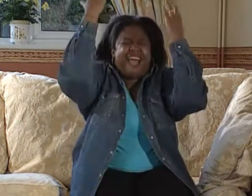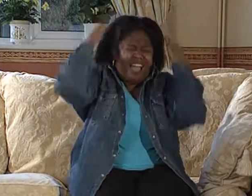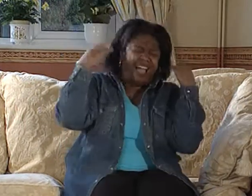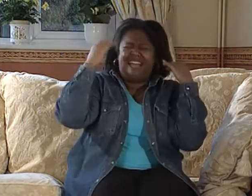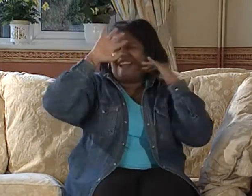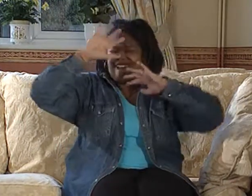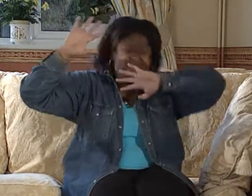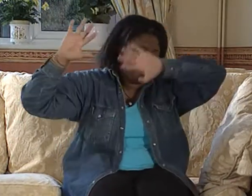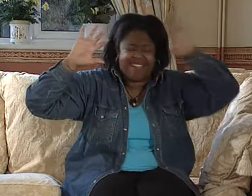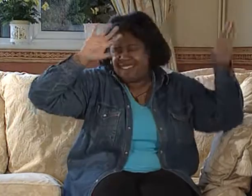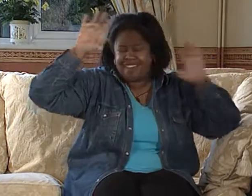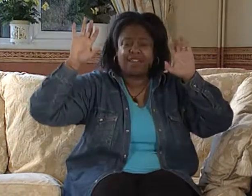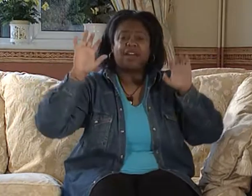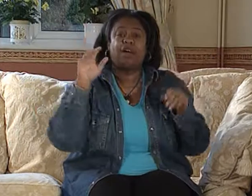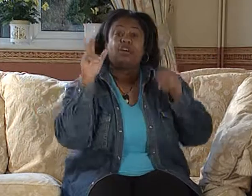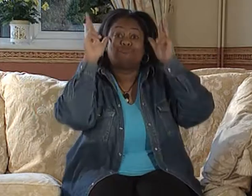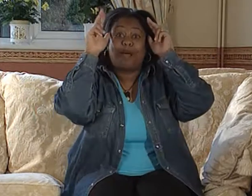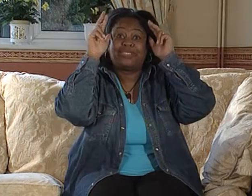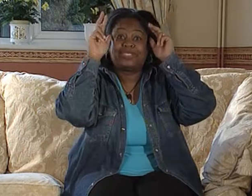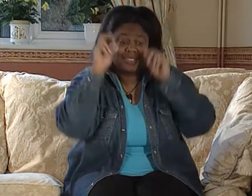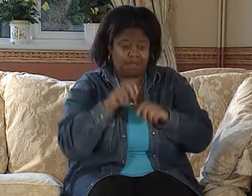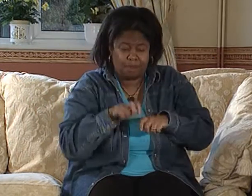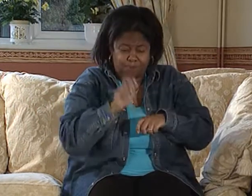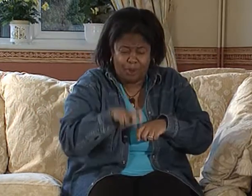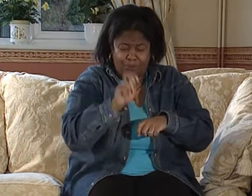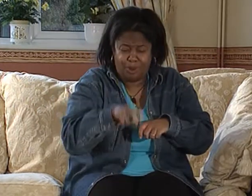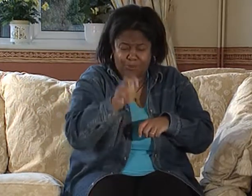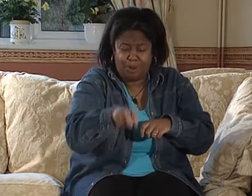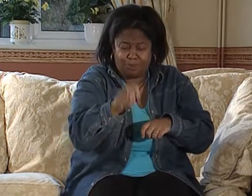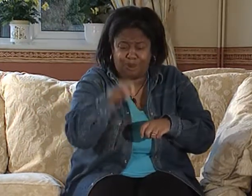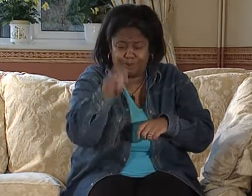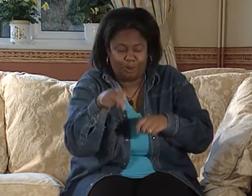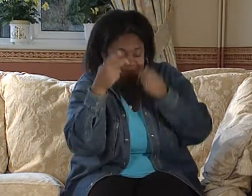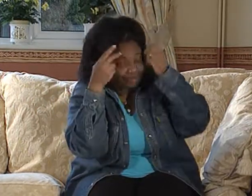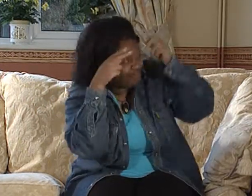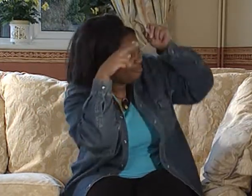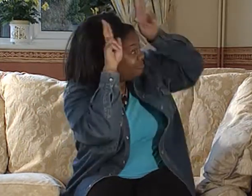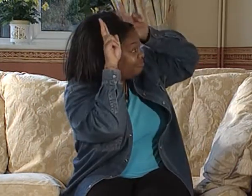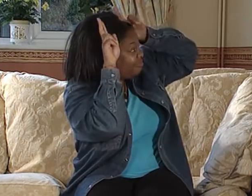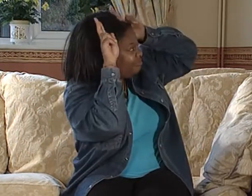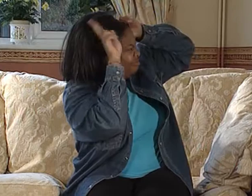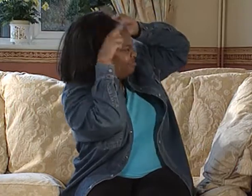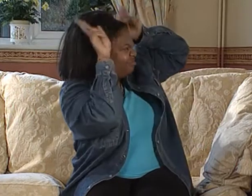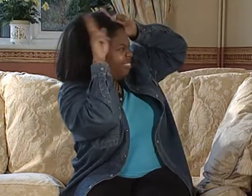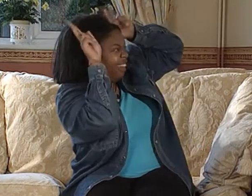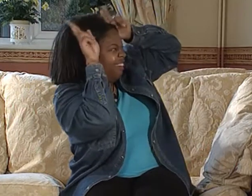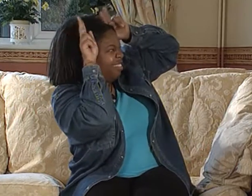She picked up the net and tried to throw it over the rabbit, but instead she threw it over herself. She was all tangled